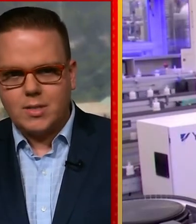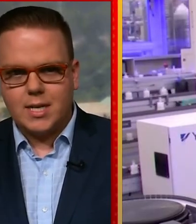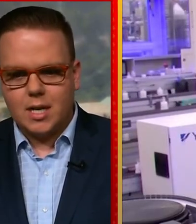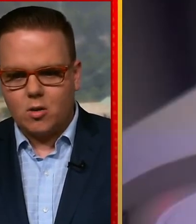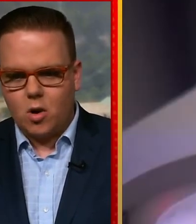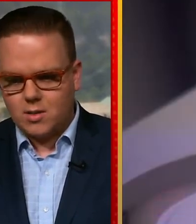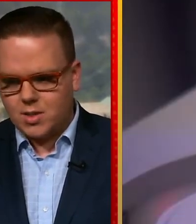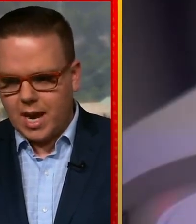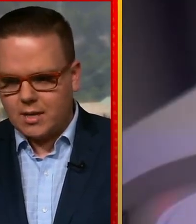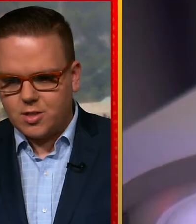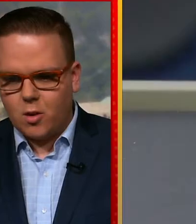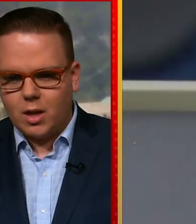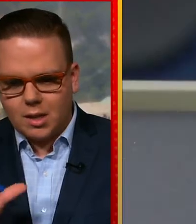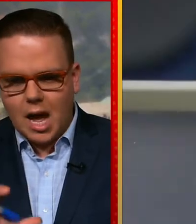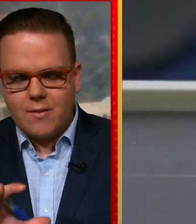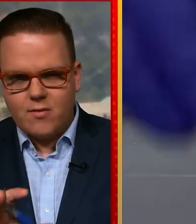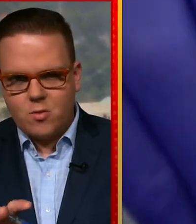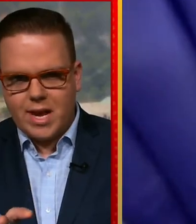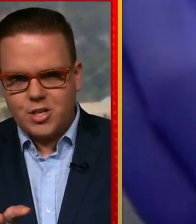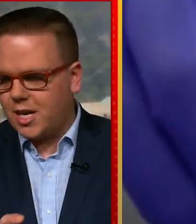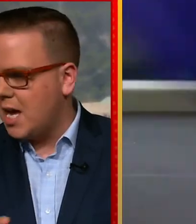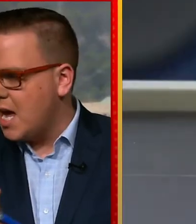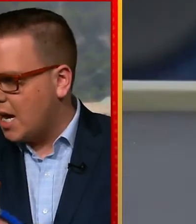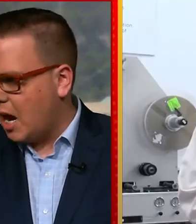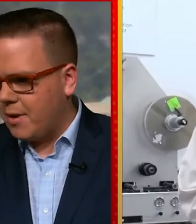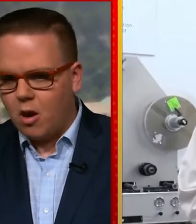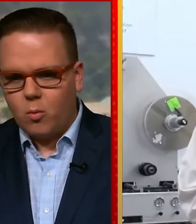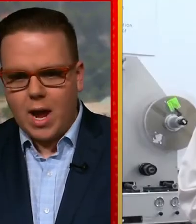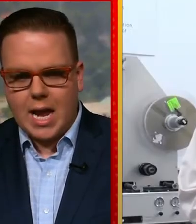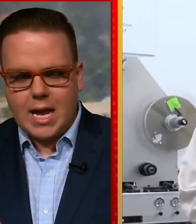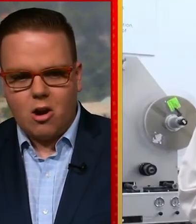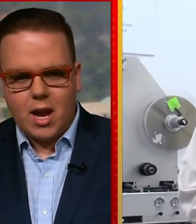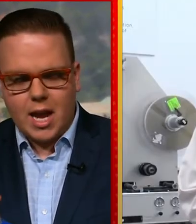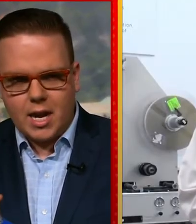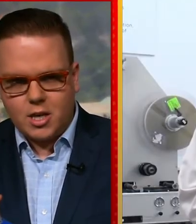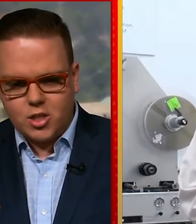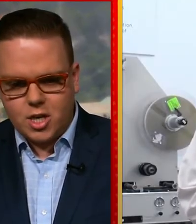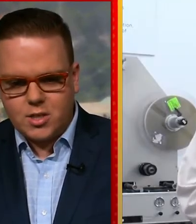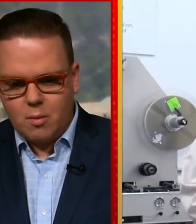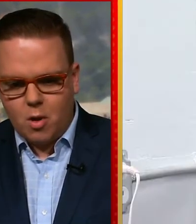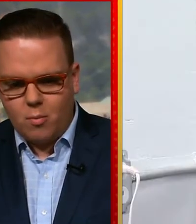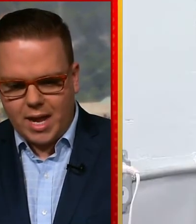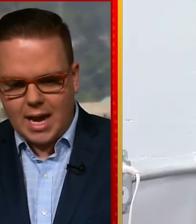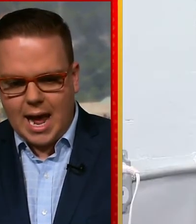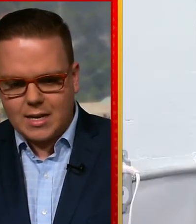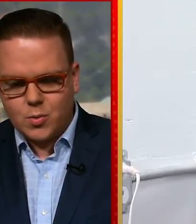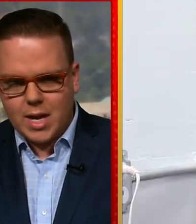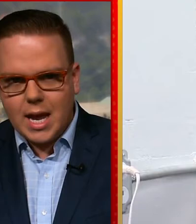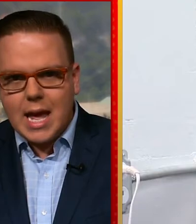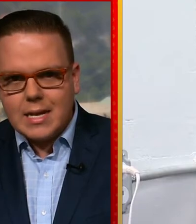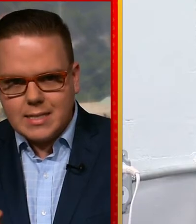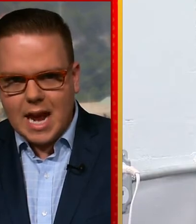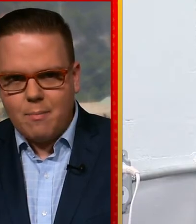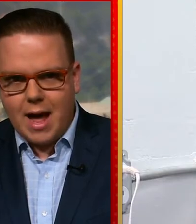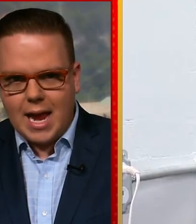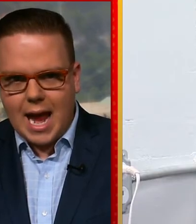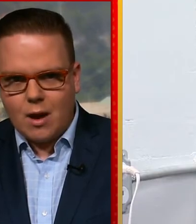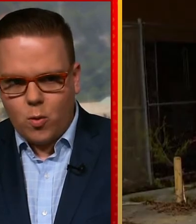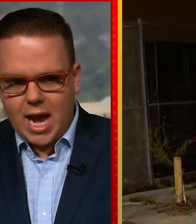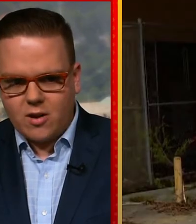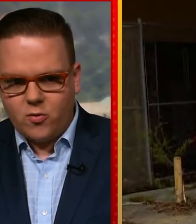rollout across the state. So a lot of information coming our way here in just a moment as we stand